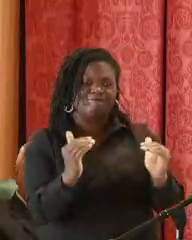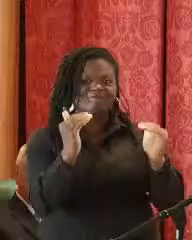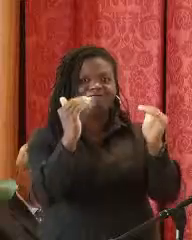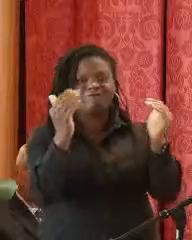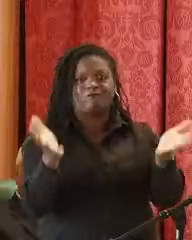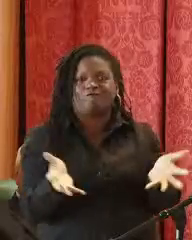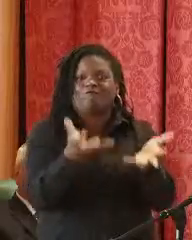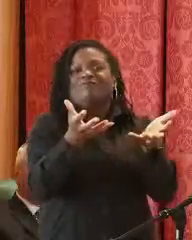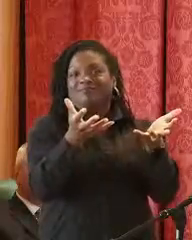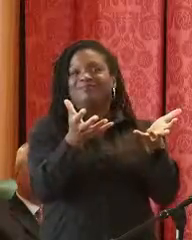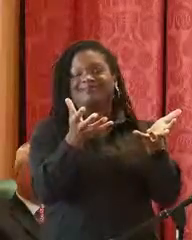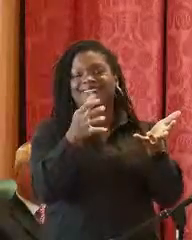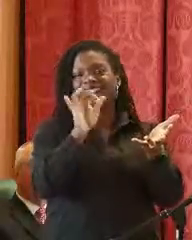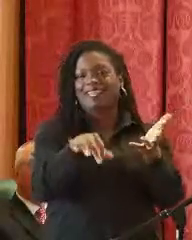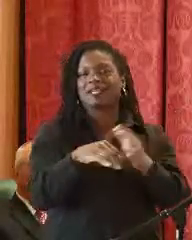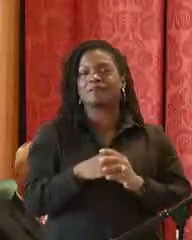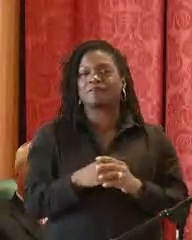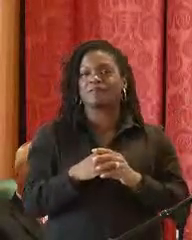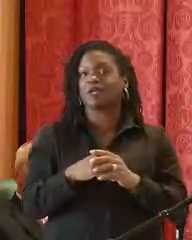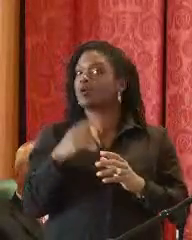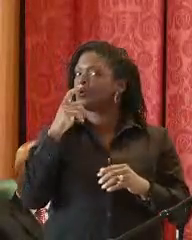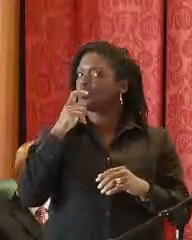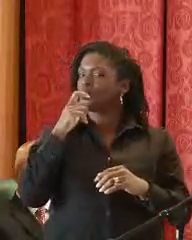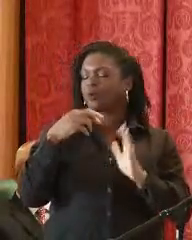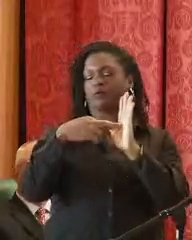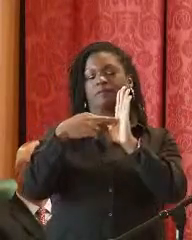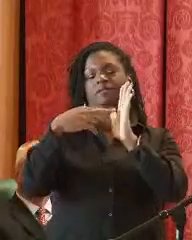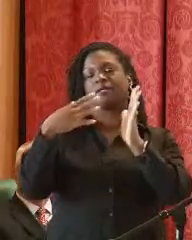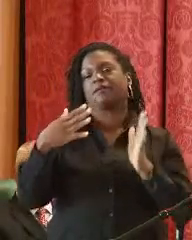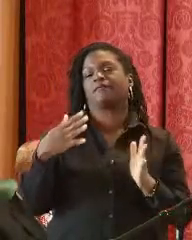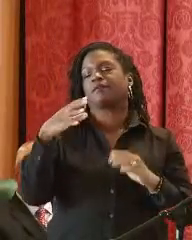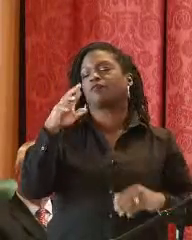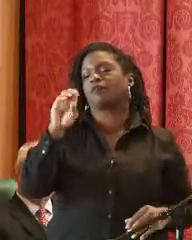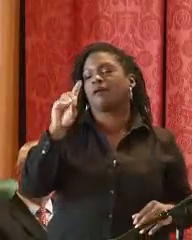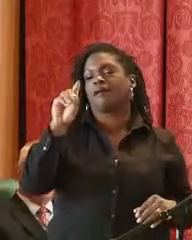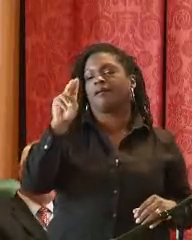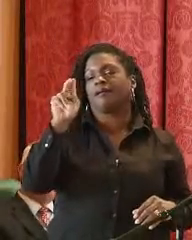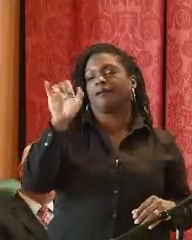recipient is Representative Rodney Lyons.